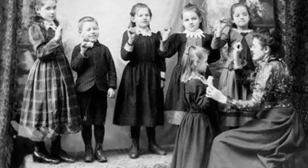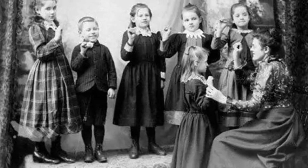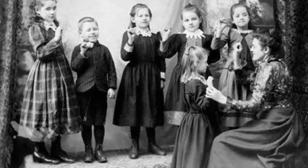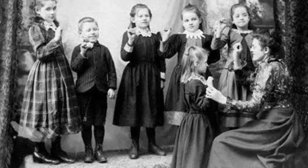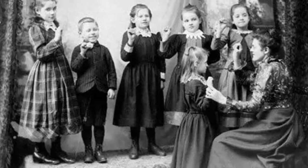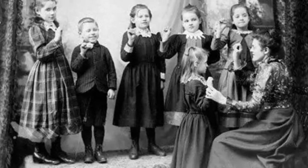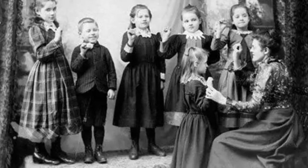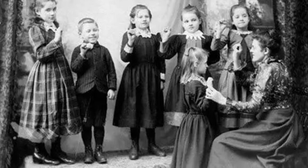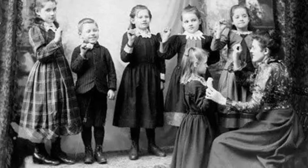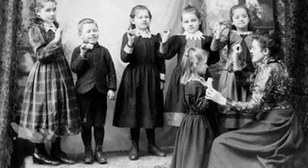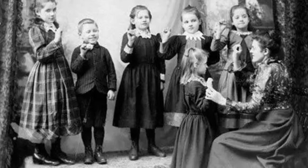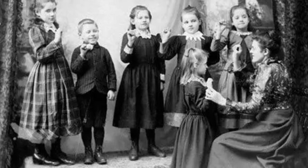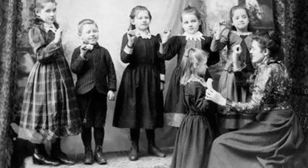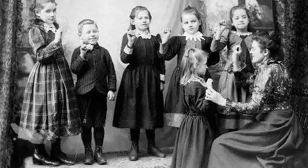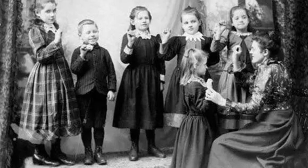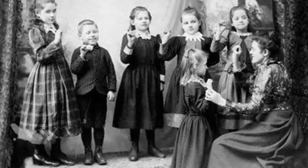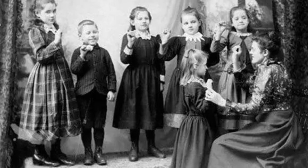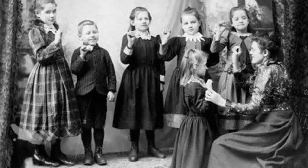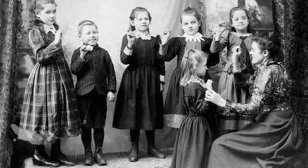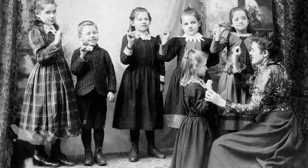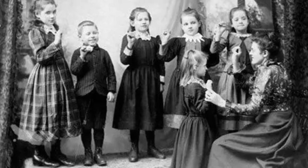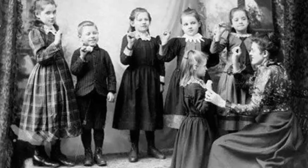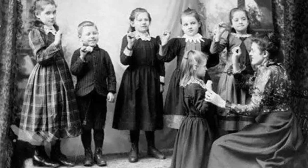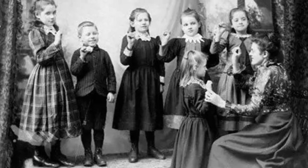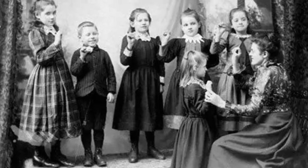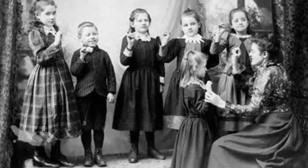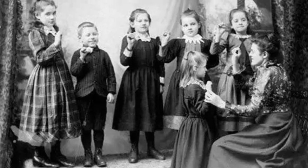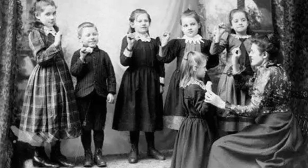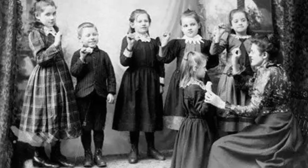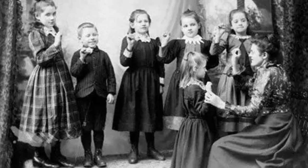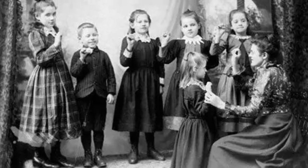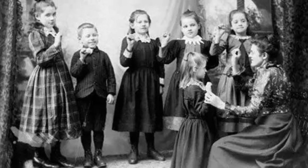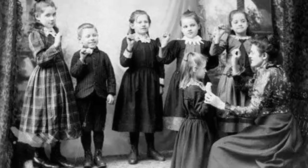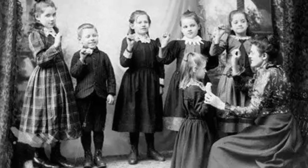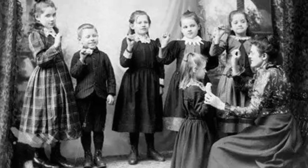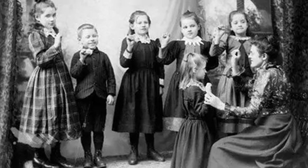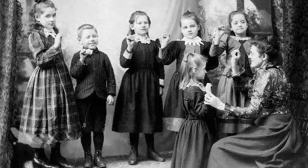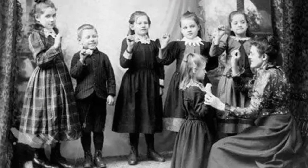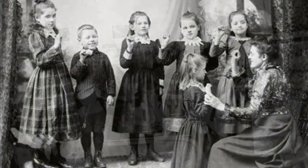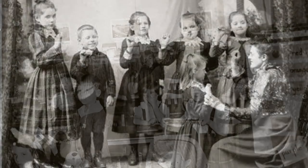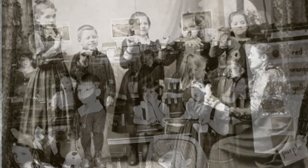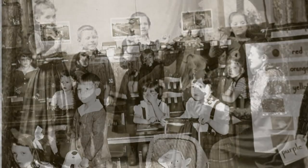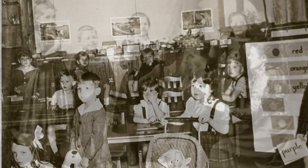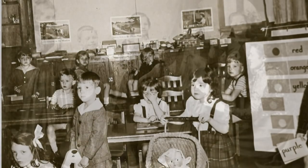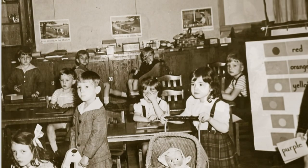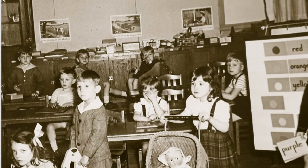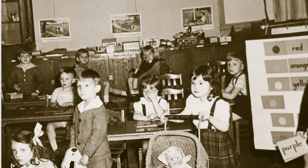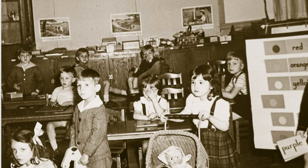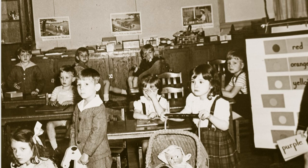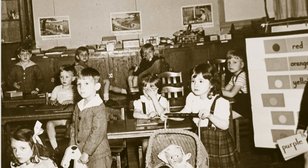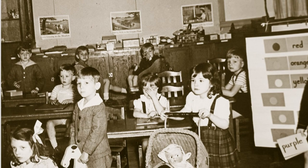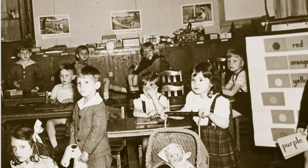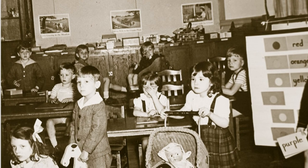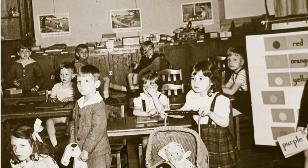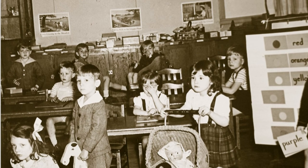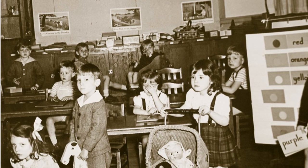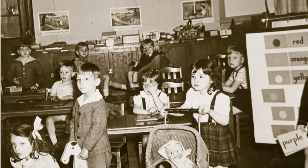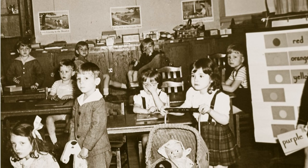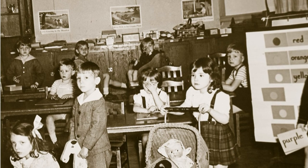created from French signs, Martha's Vineyard signs, and home signs. Many students who first arrived were